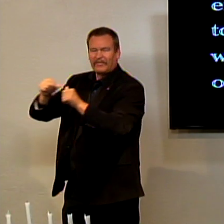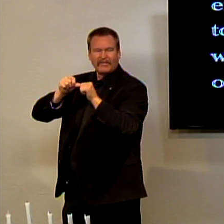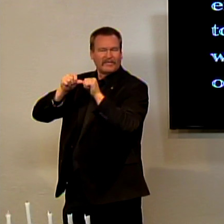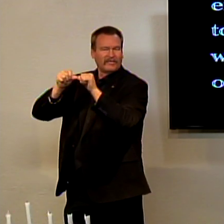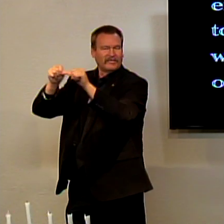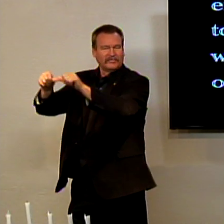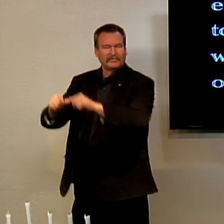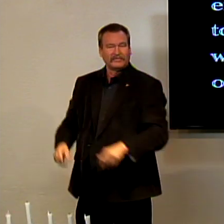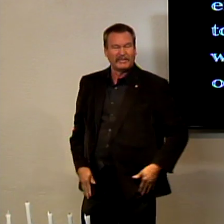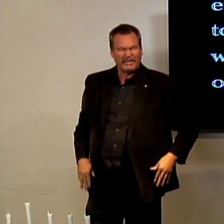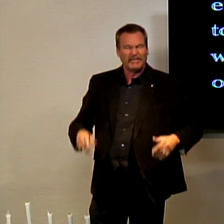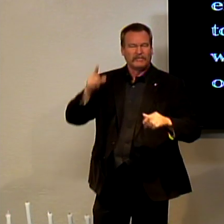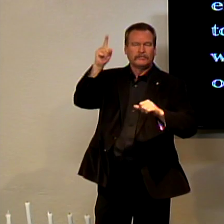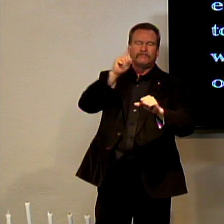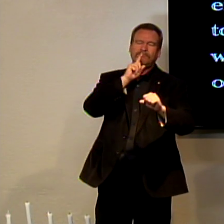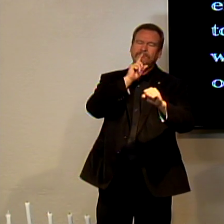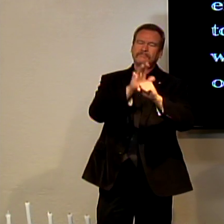We need to pass it on to those who will be faithful.